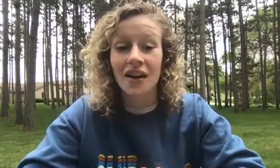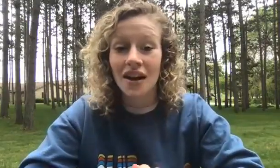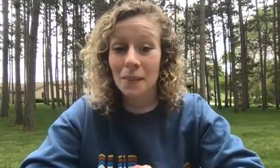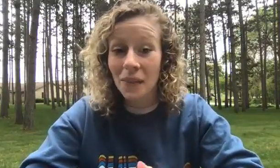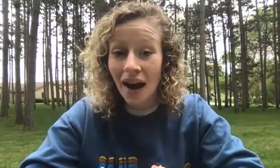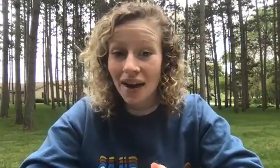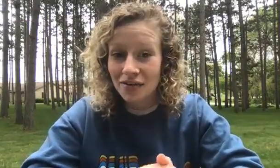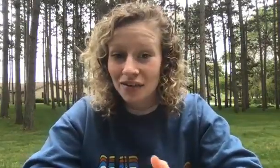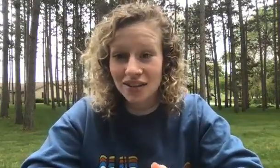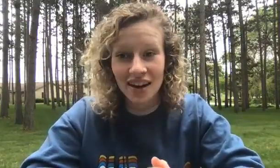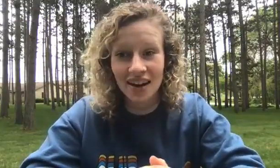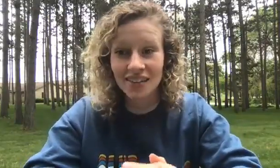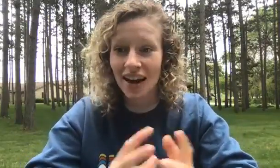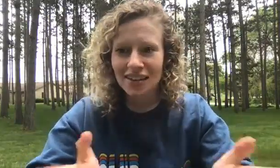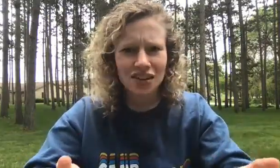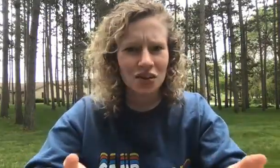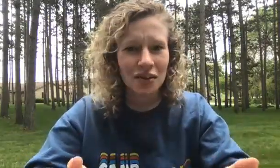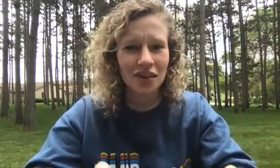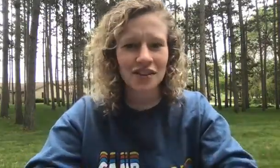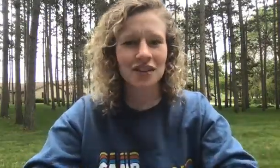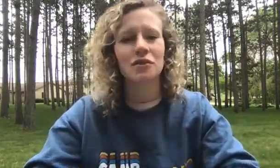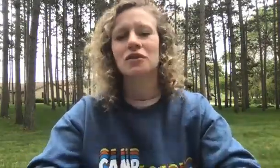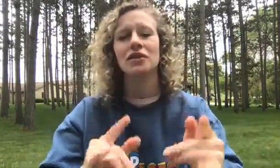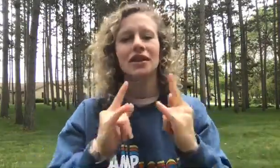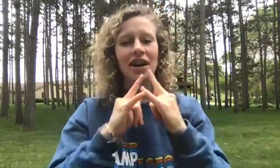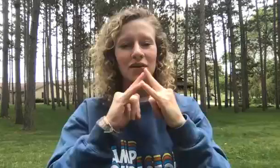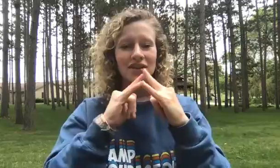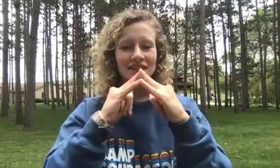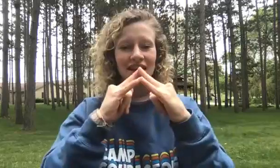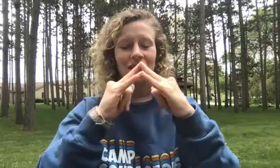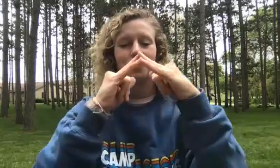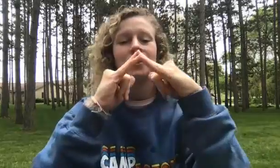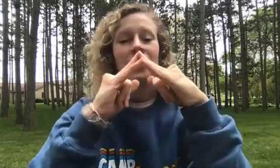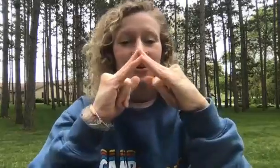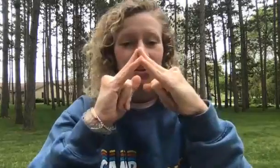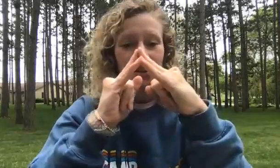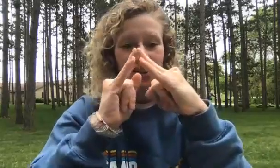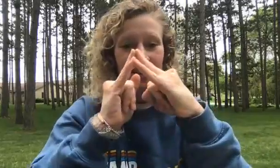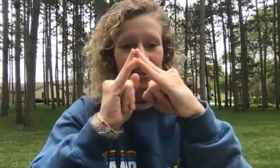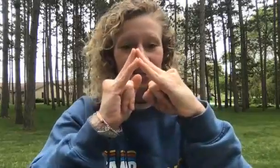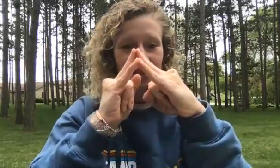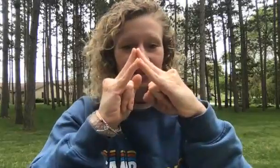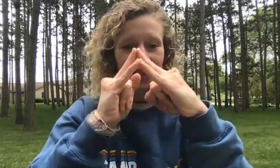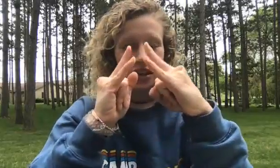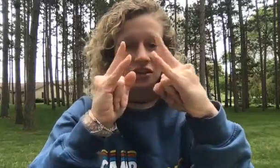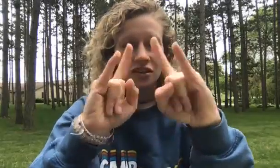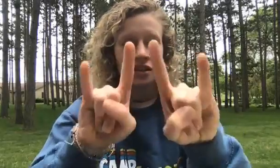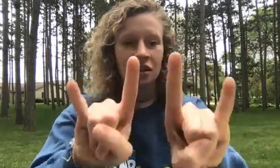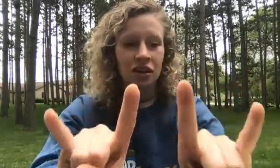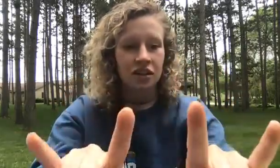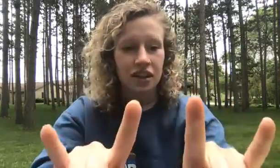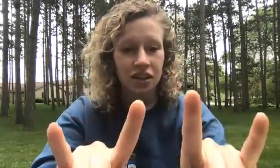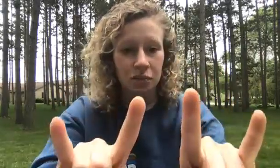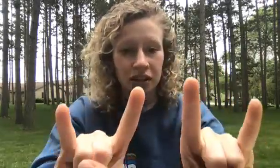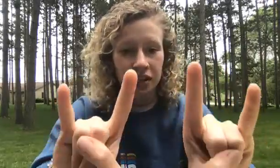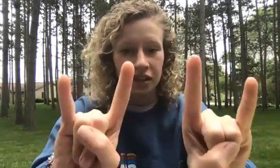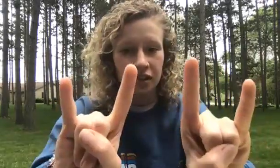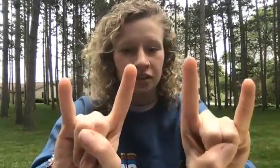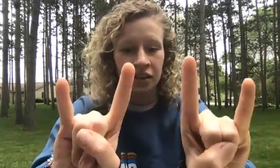And my favorite sign that has to do with everything we're doing right now is camp. So you're going to take your fingers, you're going to take your pinky